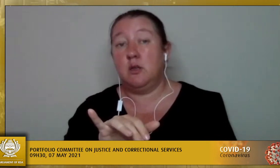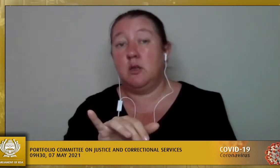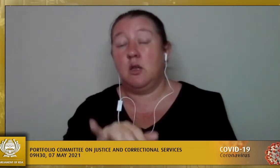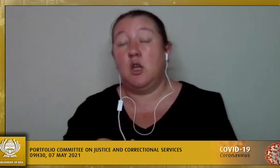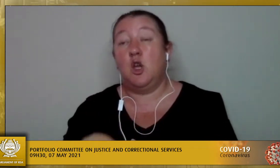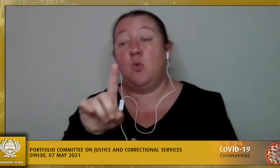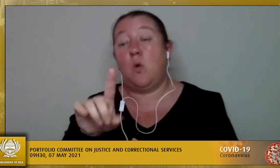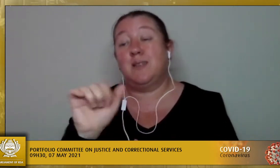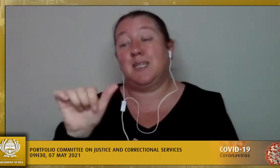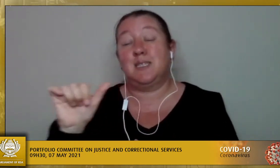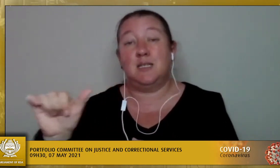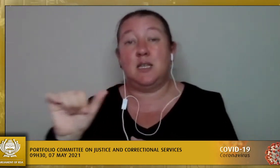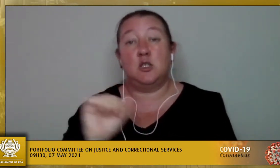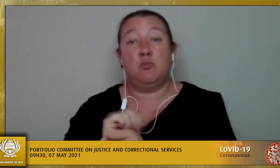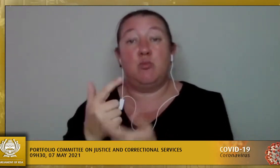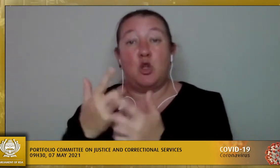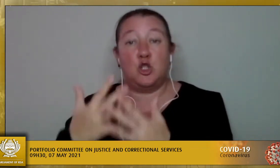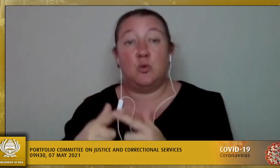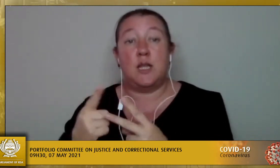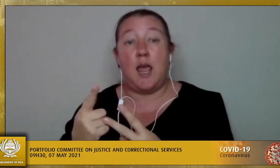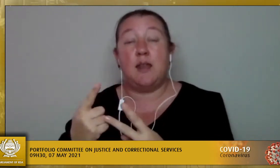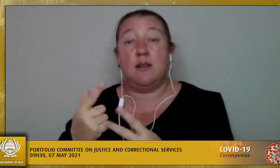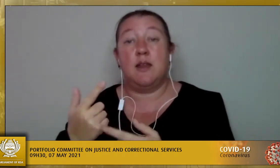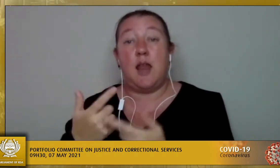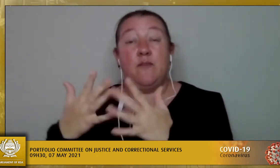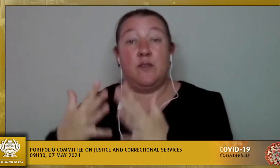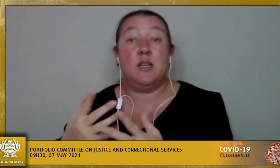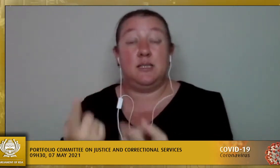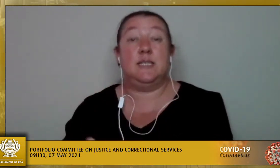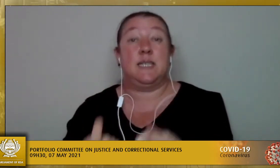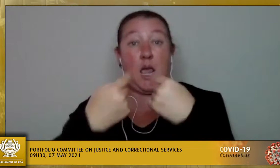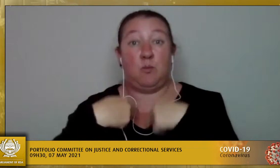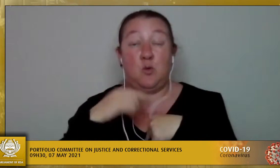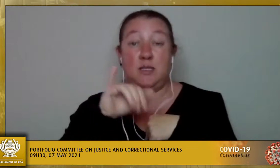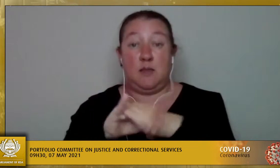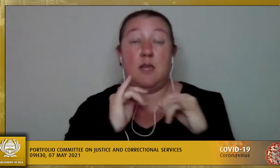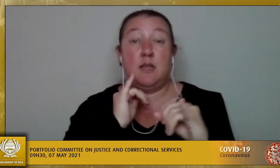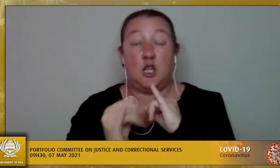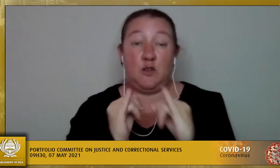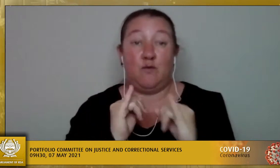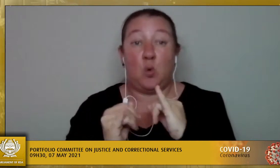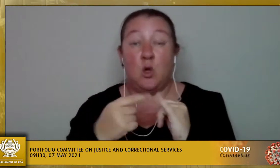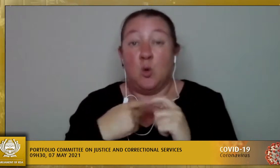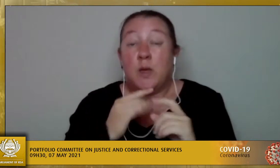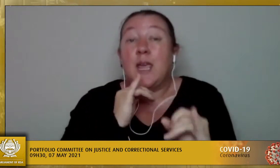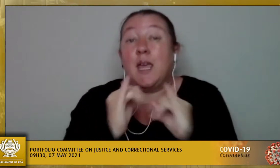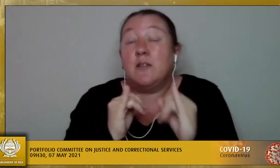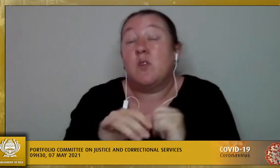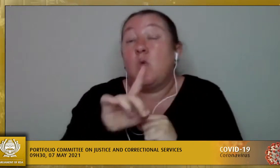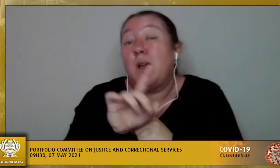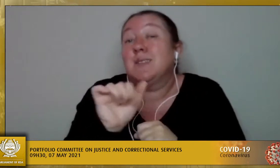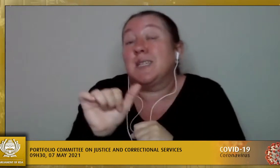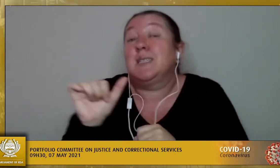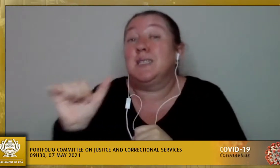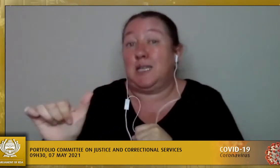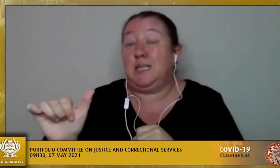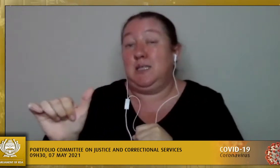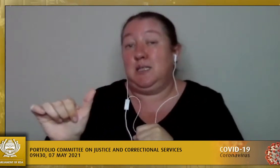166 prosecutors and Advocates came to us in that interview we interviewed 266